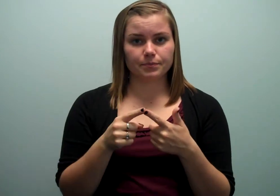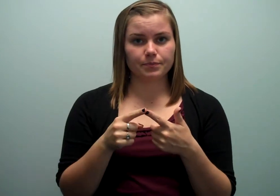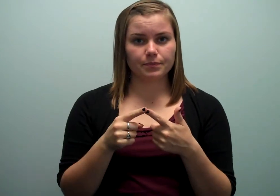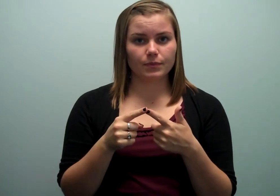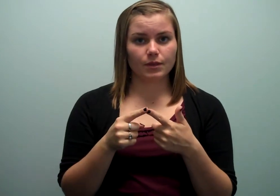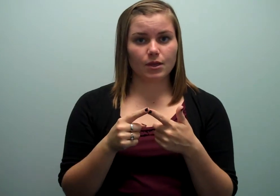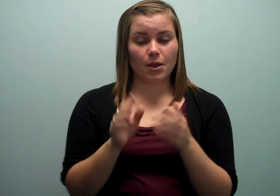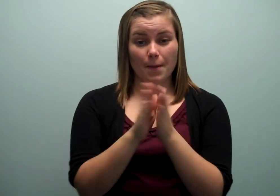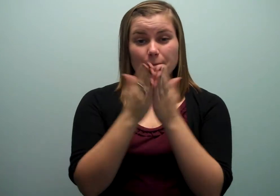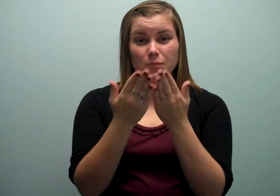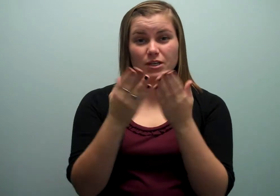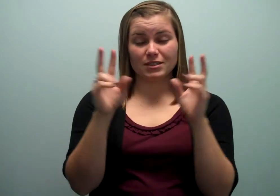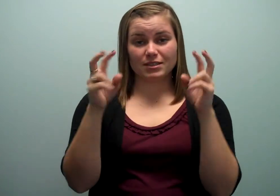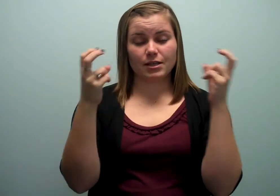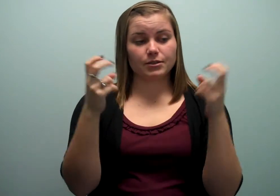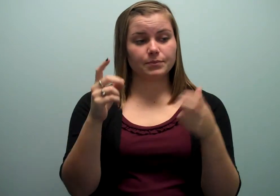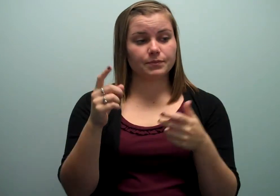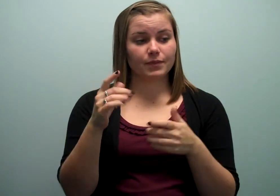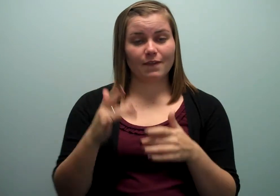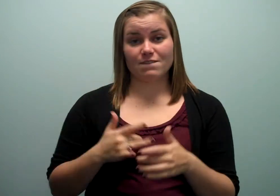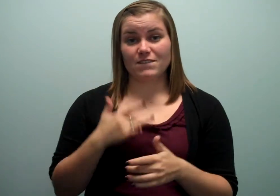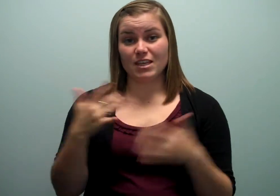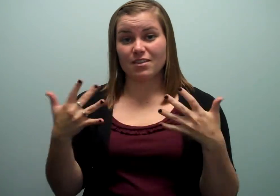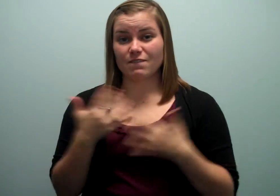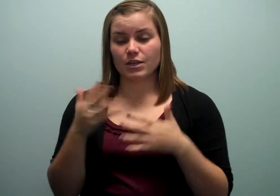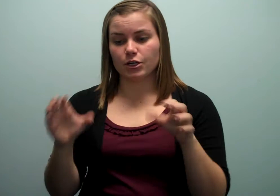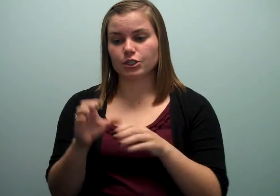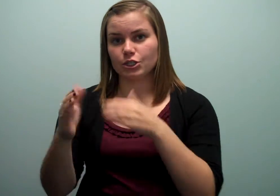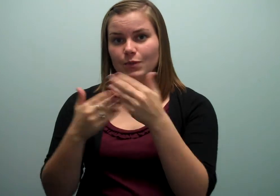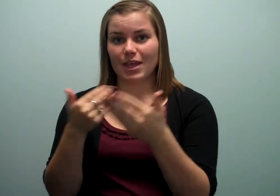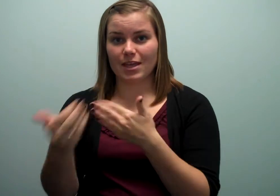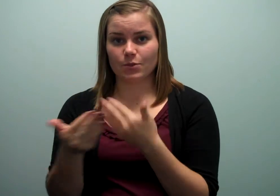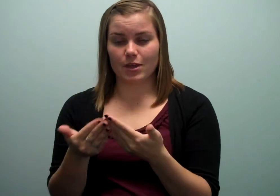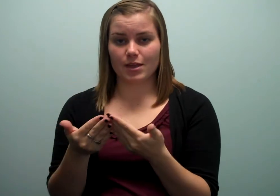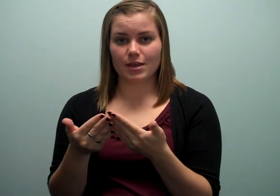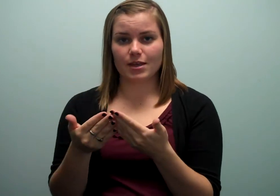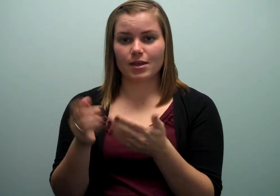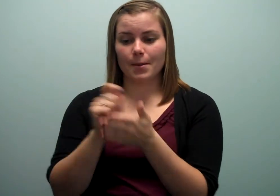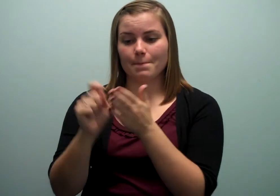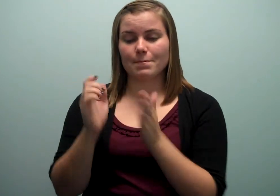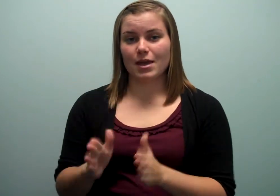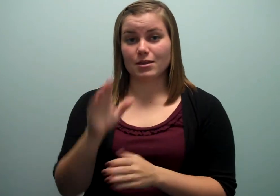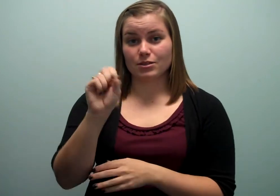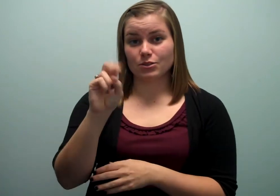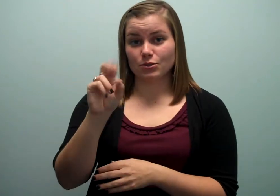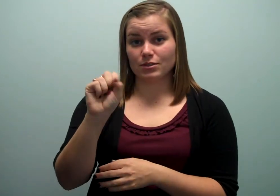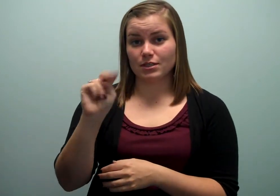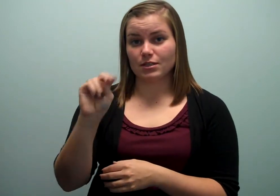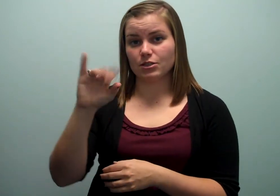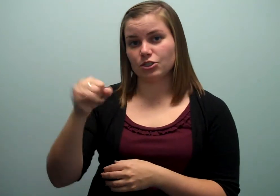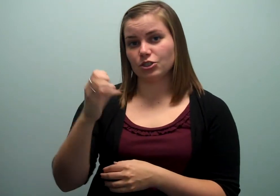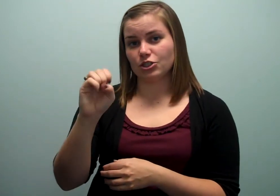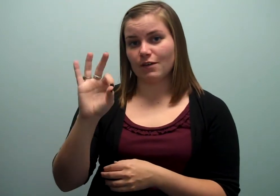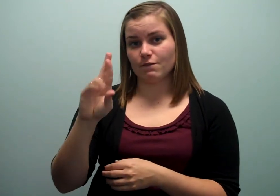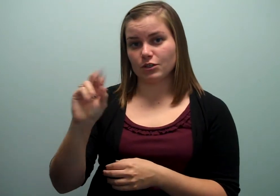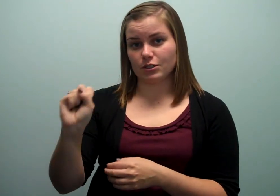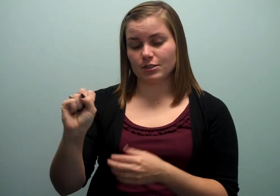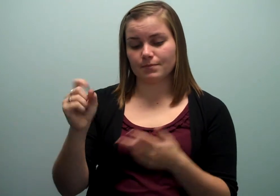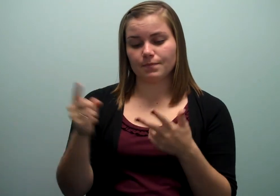a book entitled Feel the Fear and Do It Anyway by Susan Jeffers, Life is an